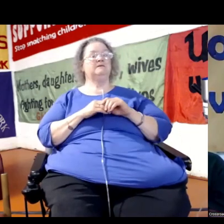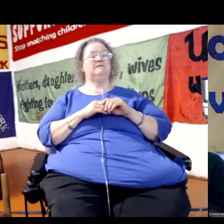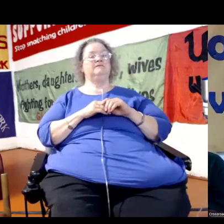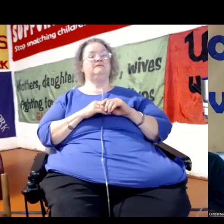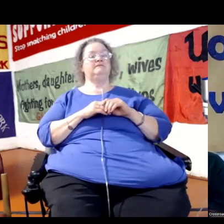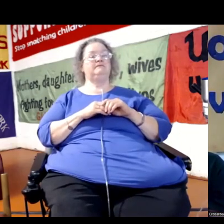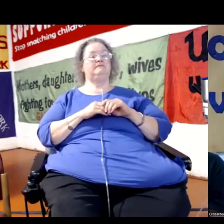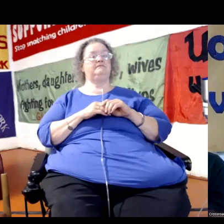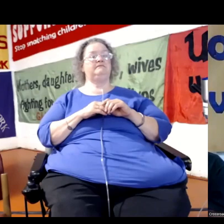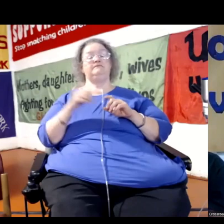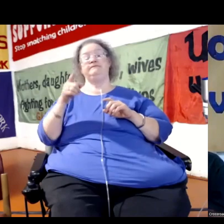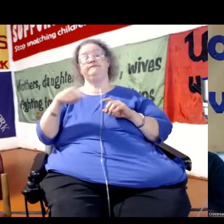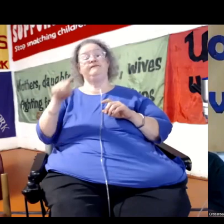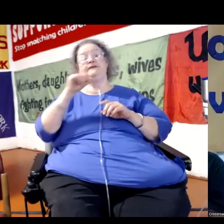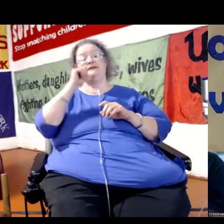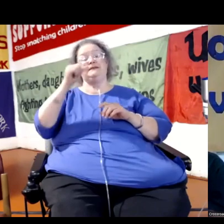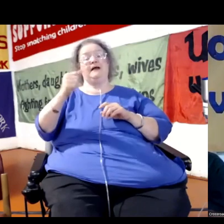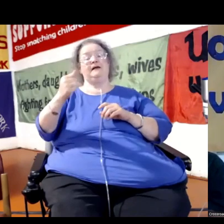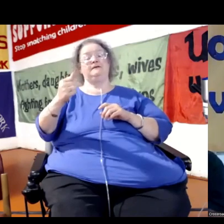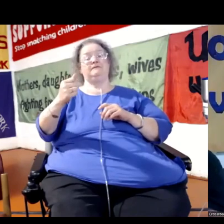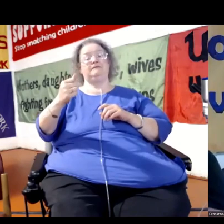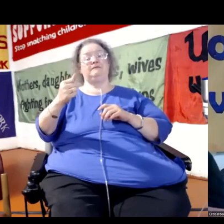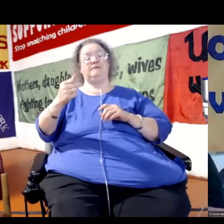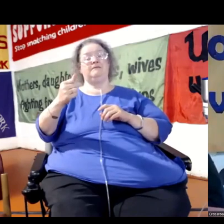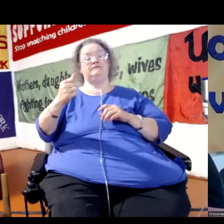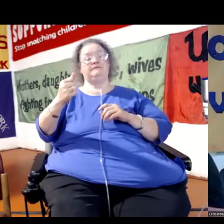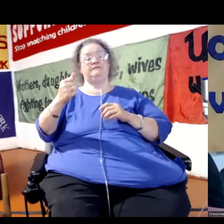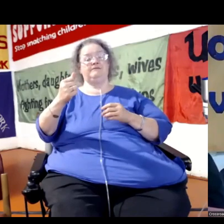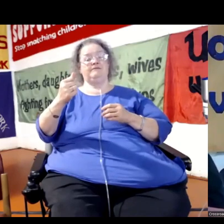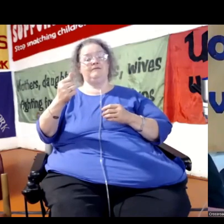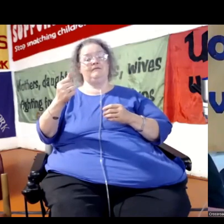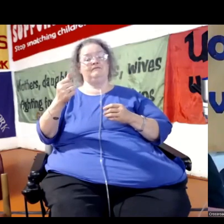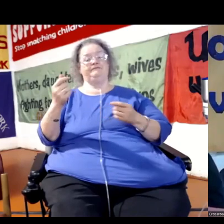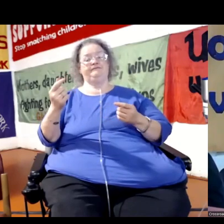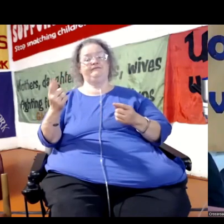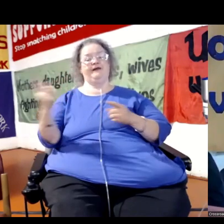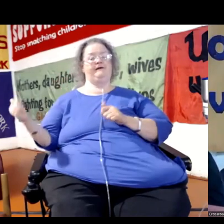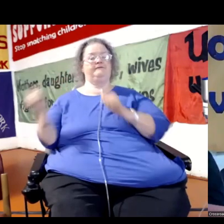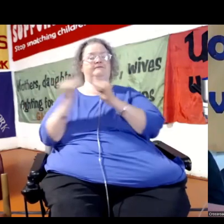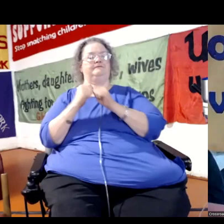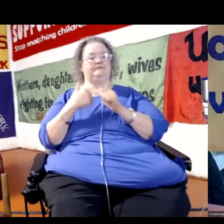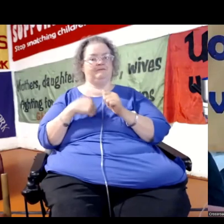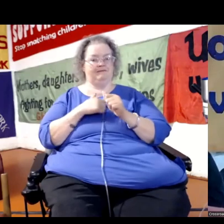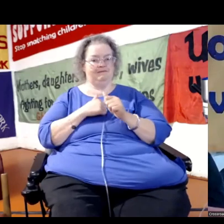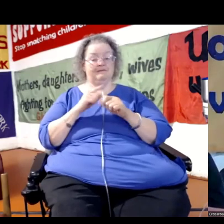Did not come with us, but we met Thelma, who was,